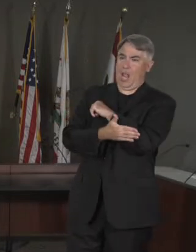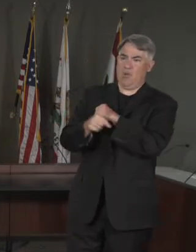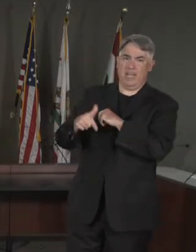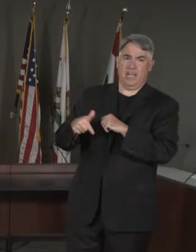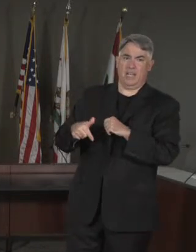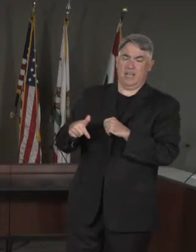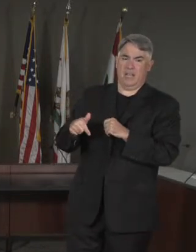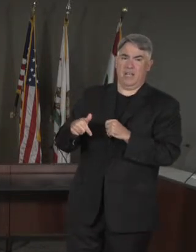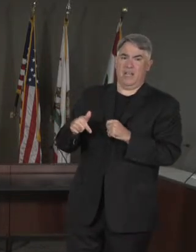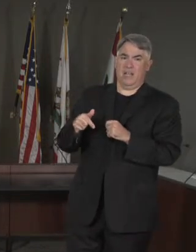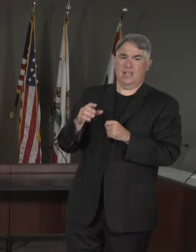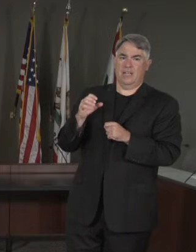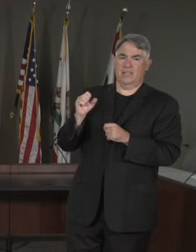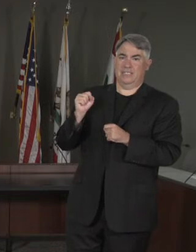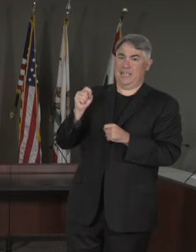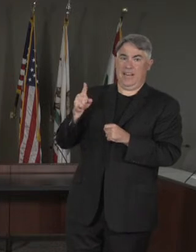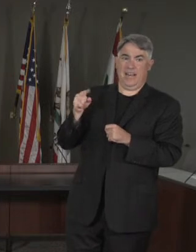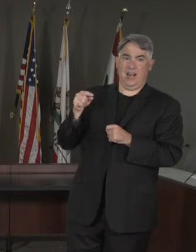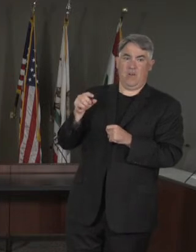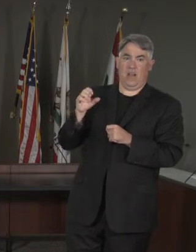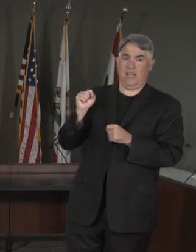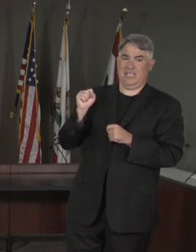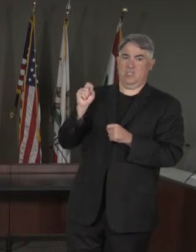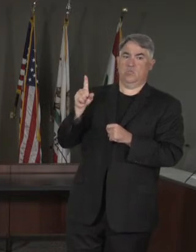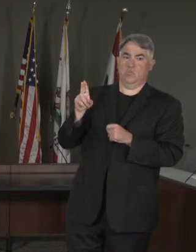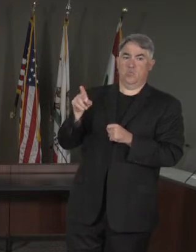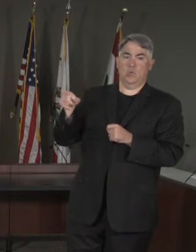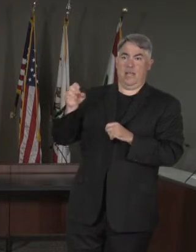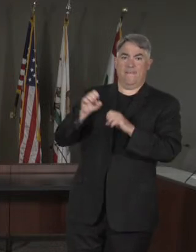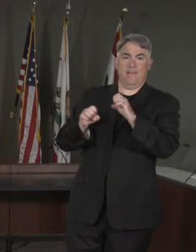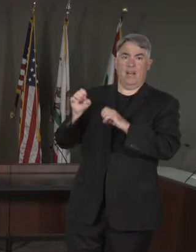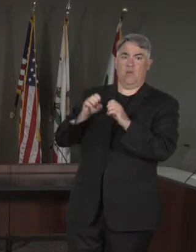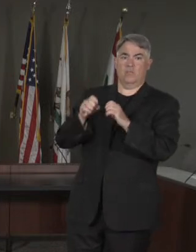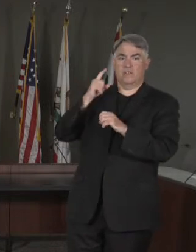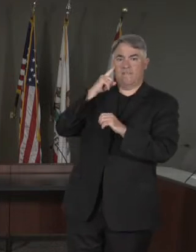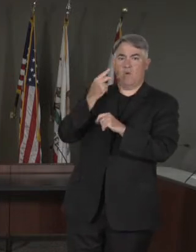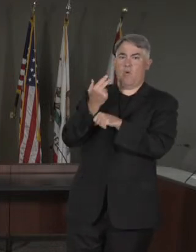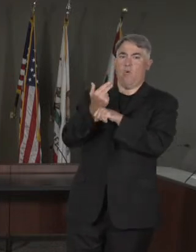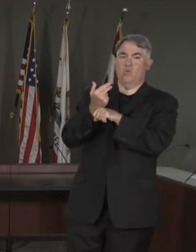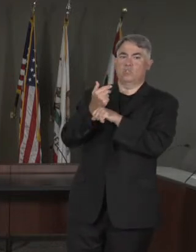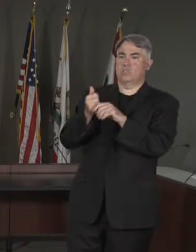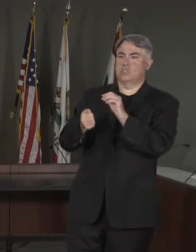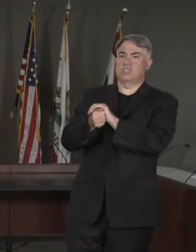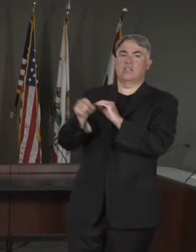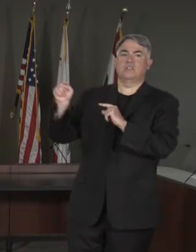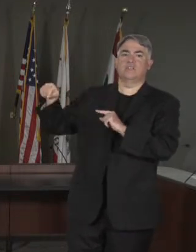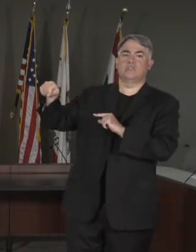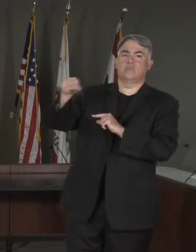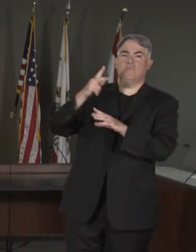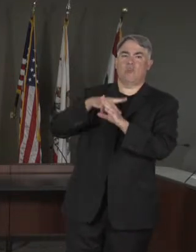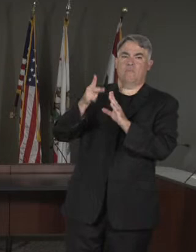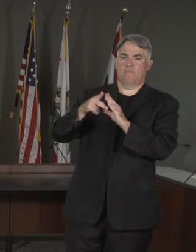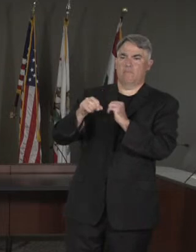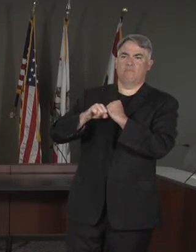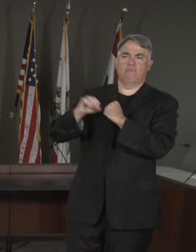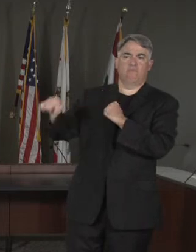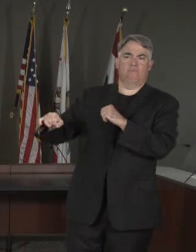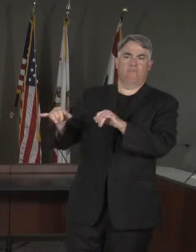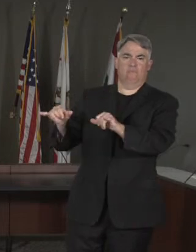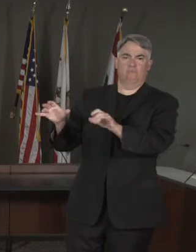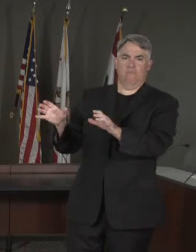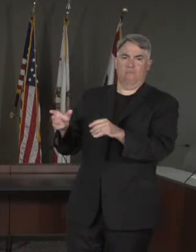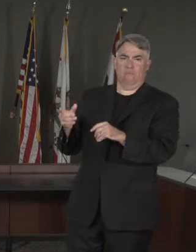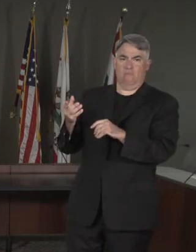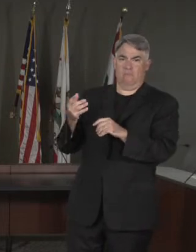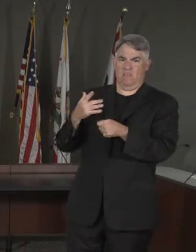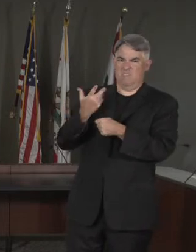for SDSU's evaluation of the COVID-19 hotel sheltering program. Considering the fact that we are still in a public health crisis,